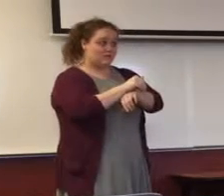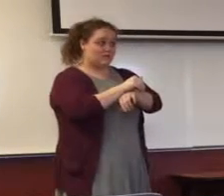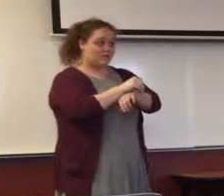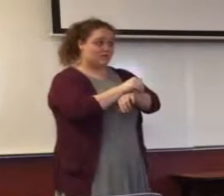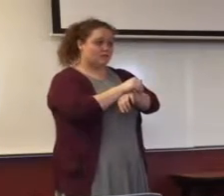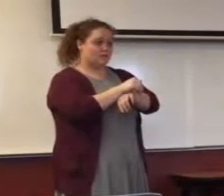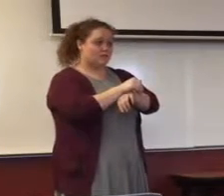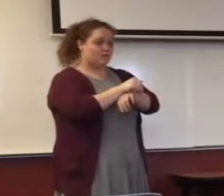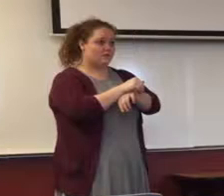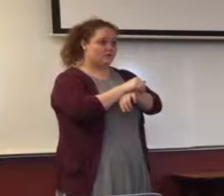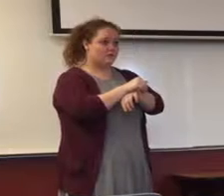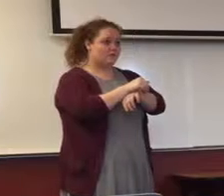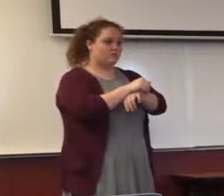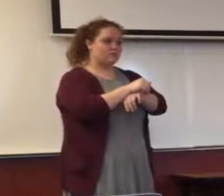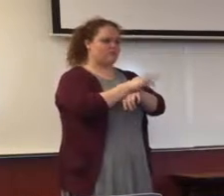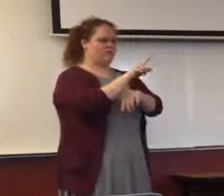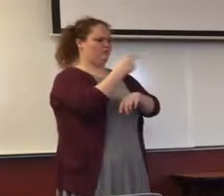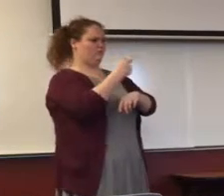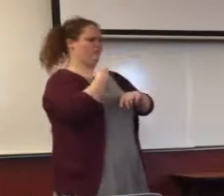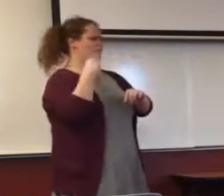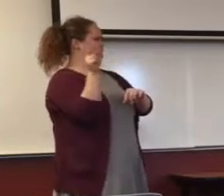Don't agree, that's what I. Well, like, is it okay? Sure.